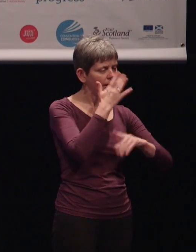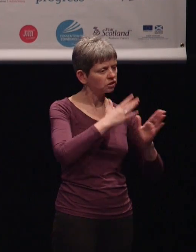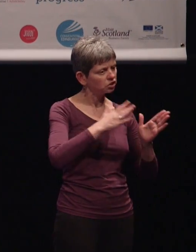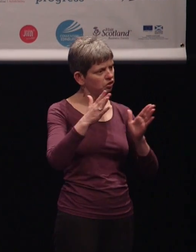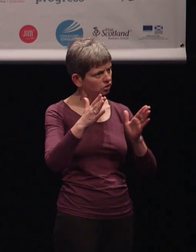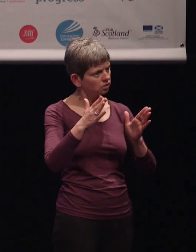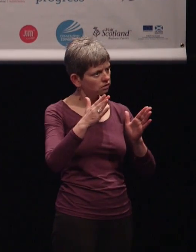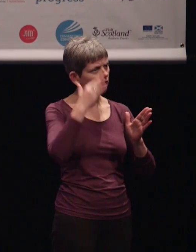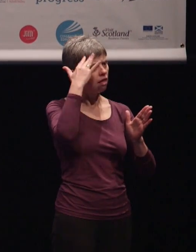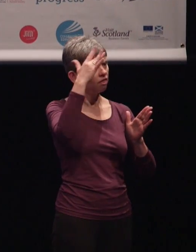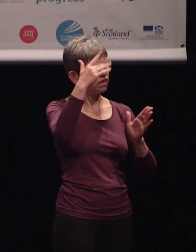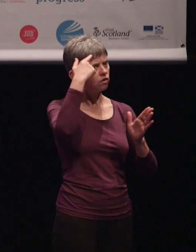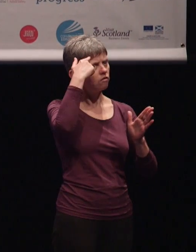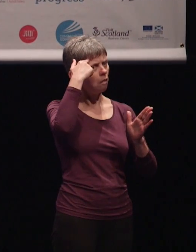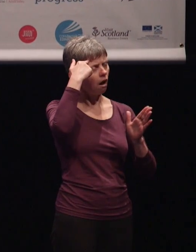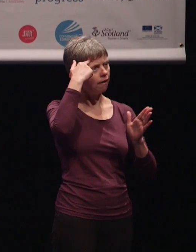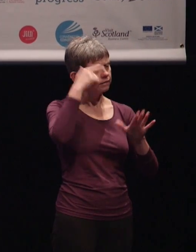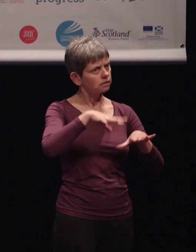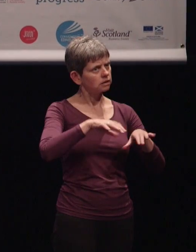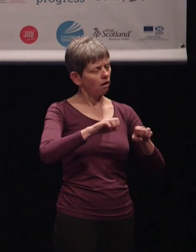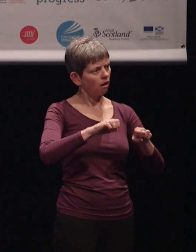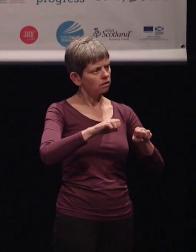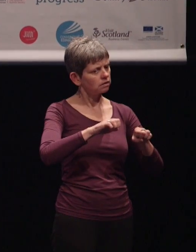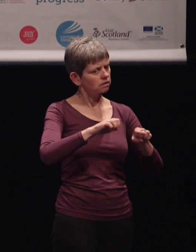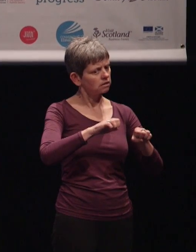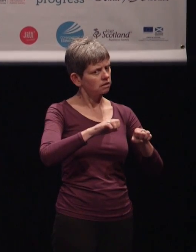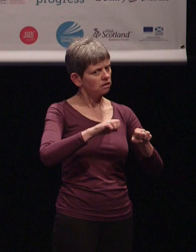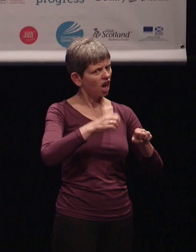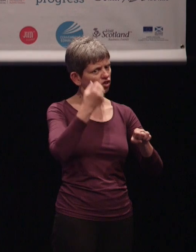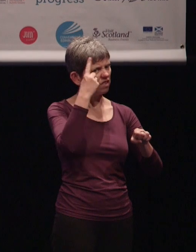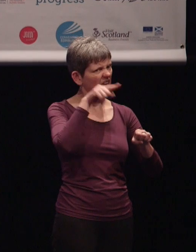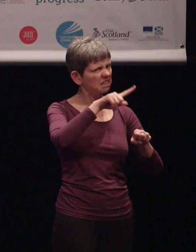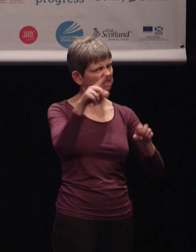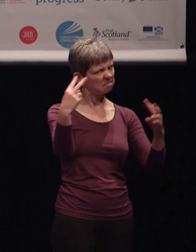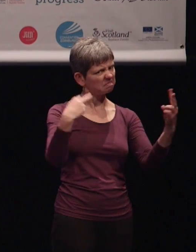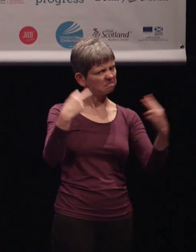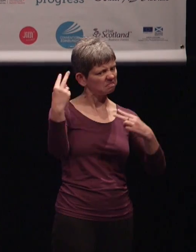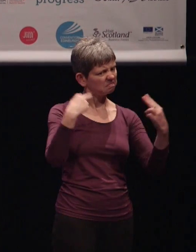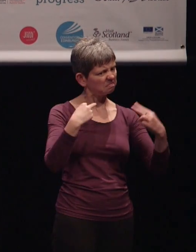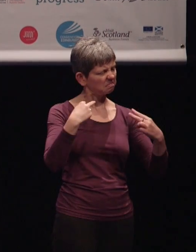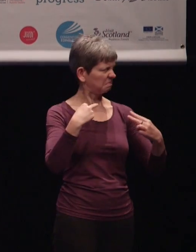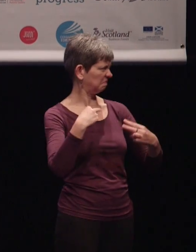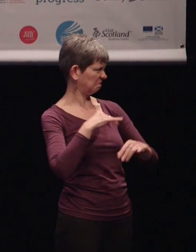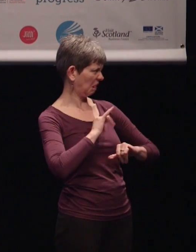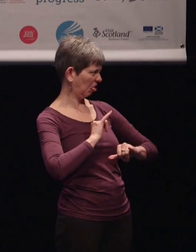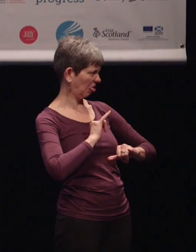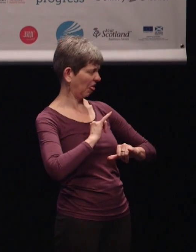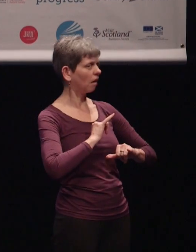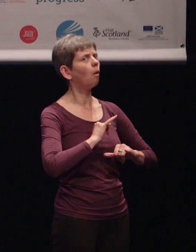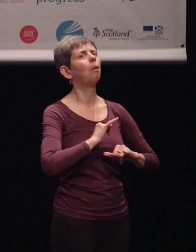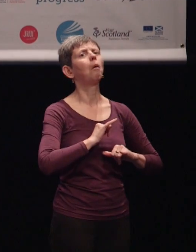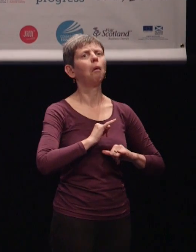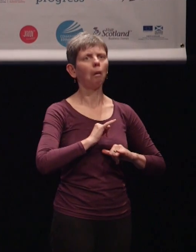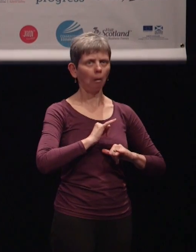theory of mind, where you can see yourself from another person's perspective and realize that they think this is gross, and then you